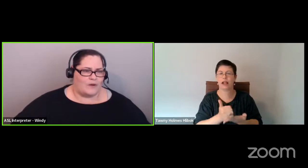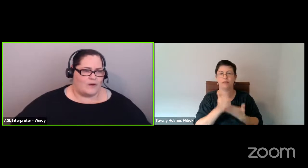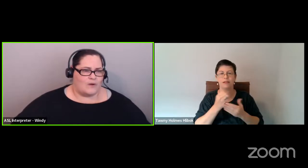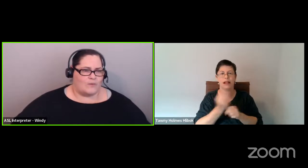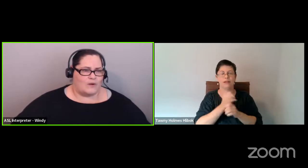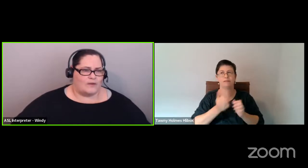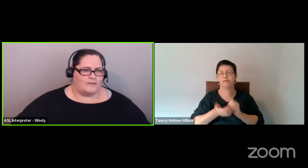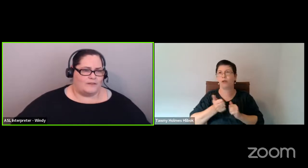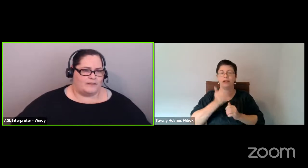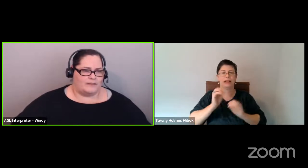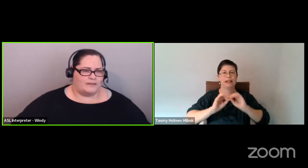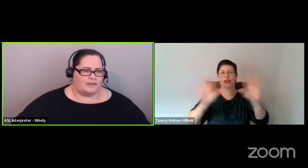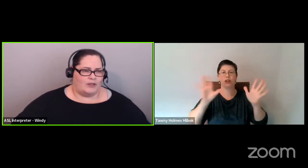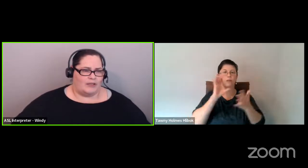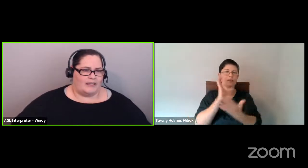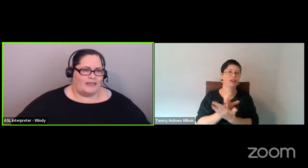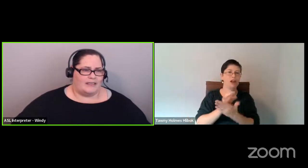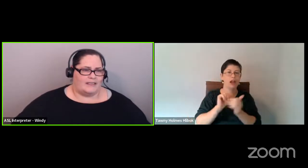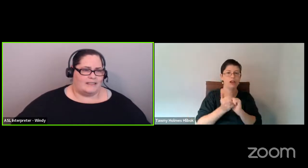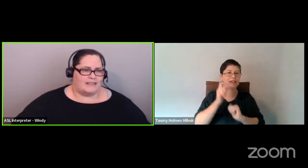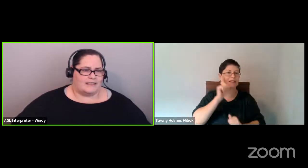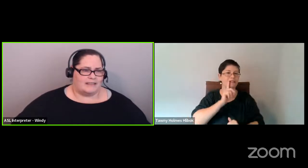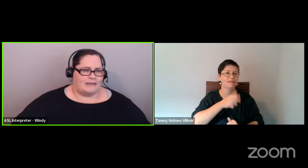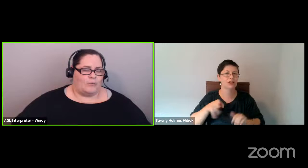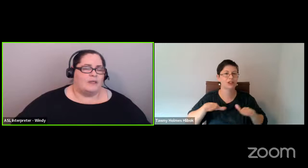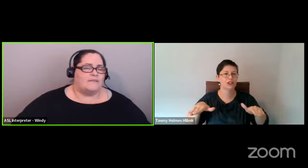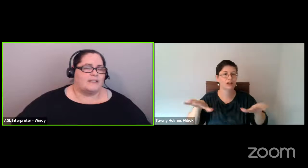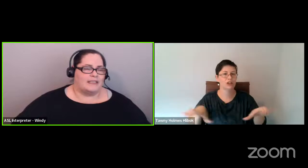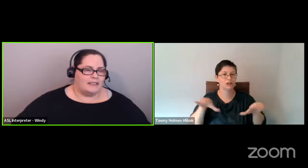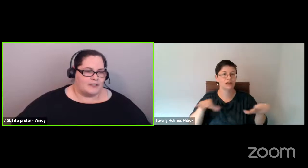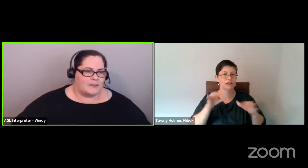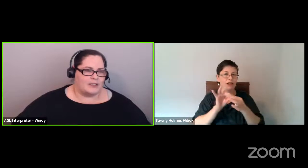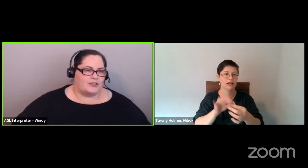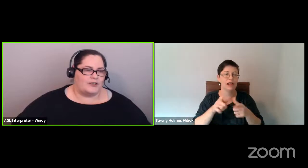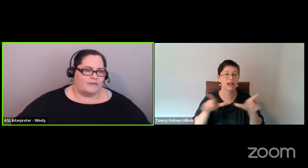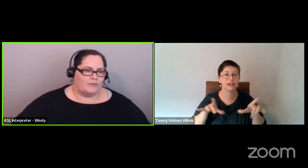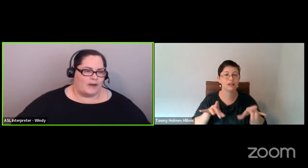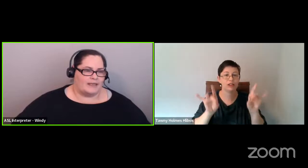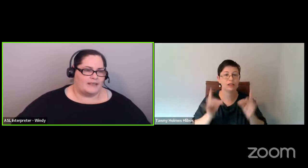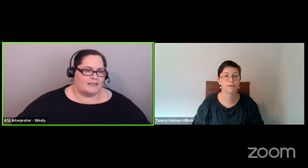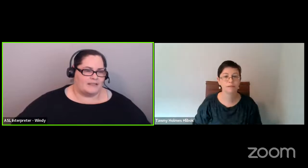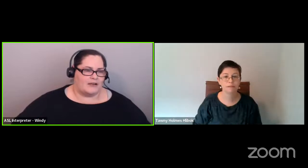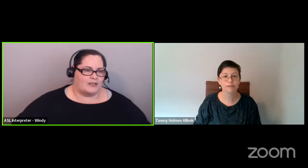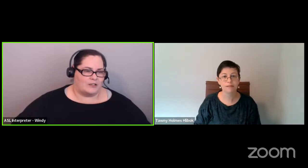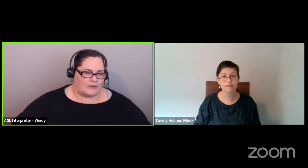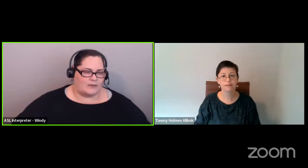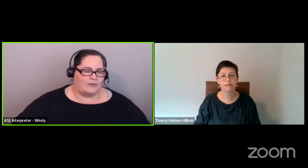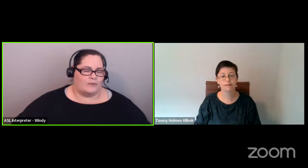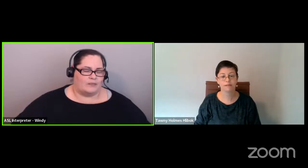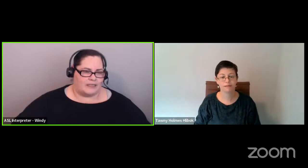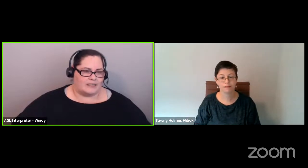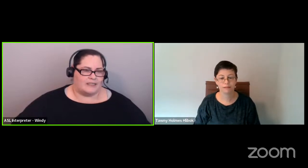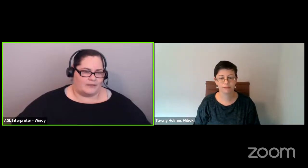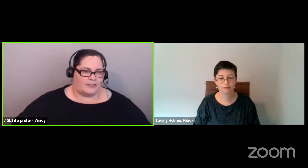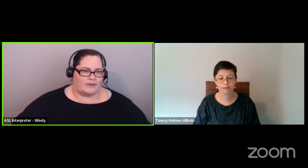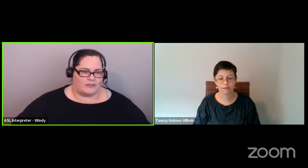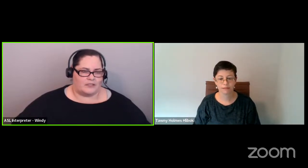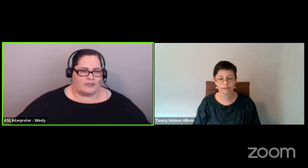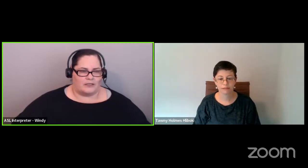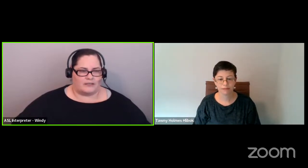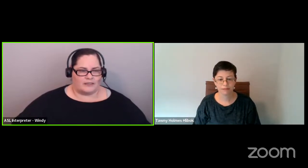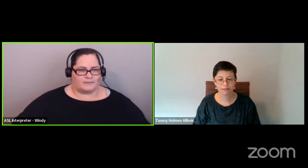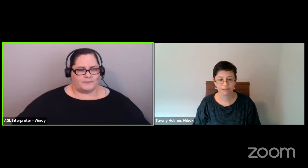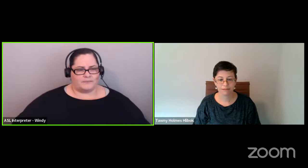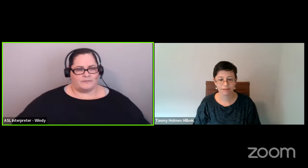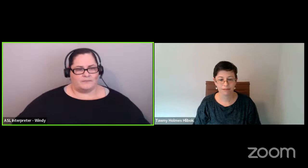home, and what we feel will give us the clearest picture of what kids are doing related to language